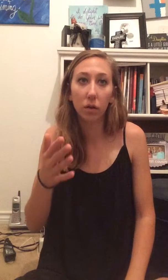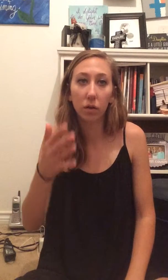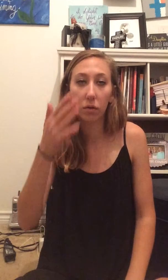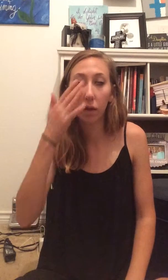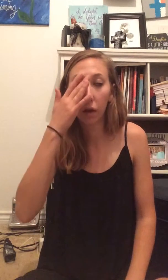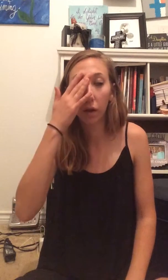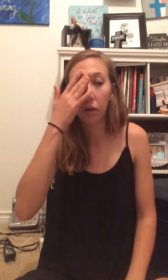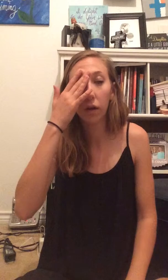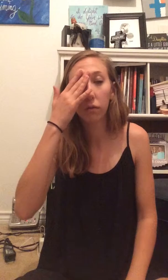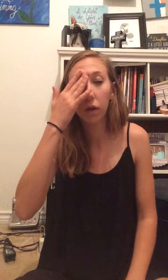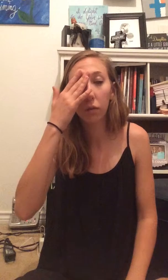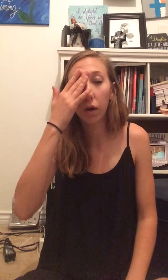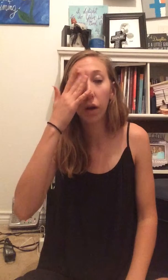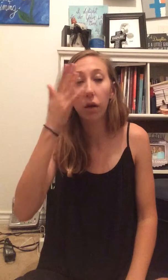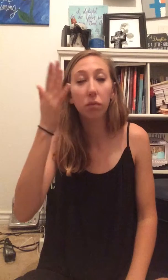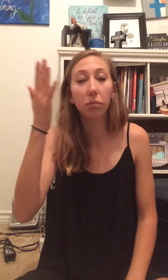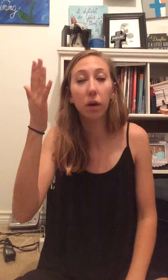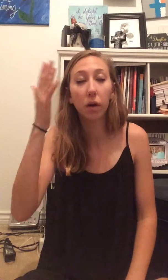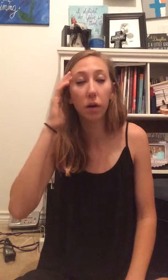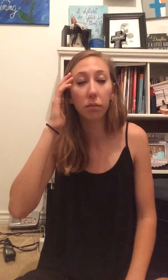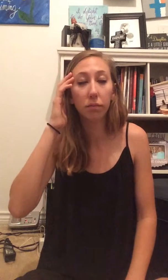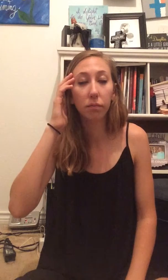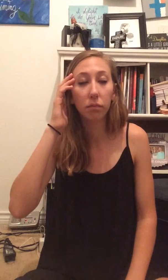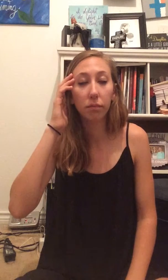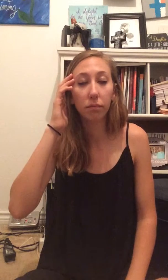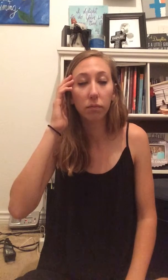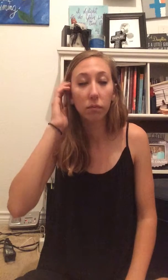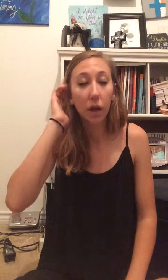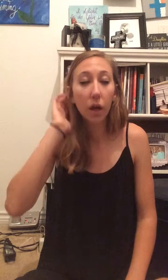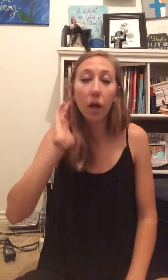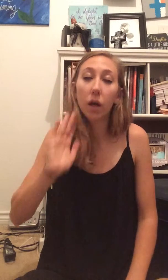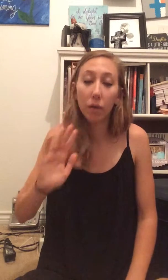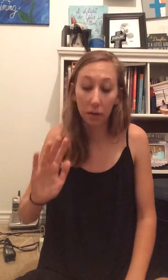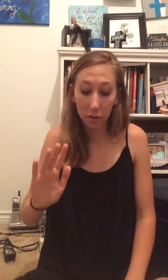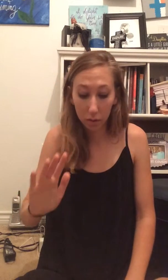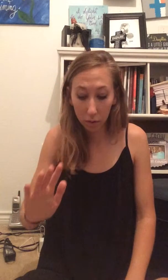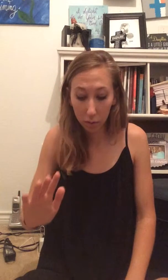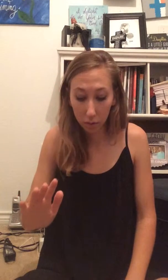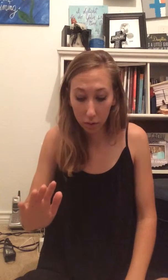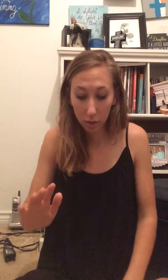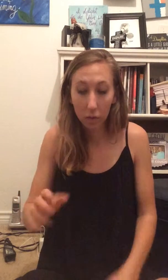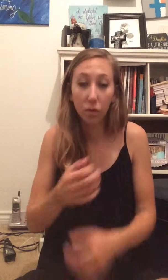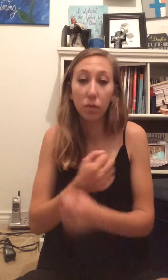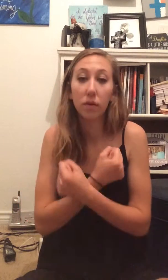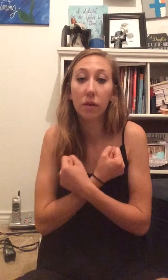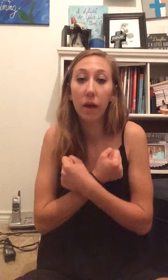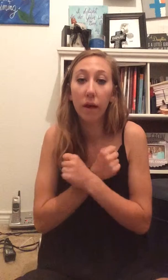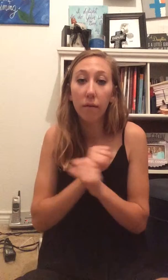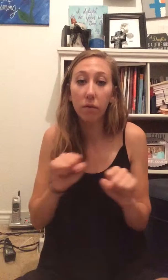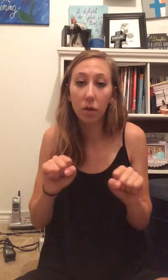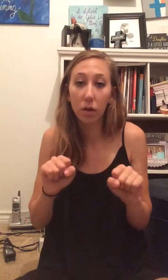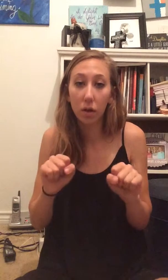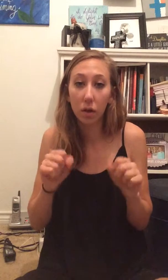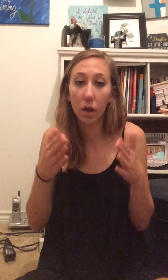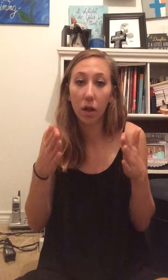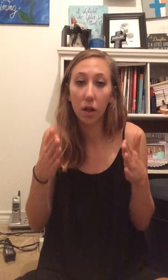I can't think of the name right now, but, um, anyways, so, so save and